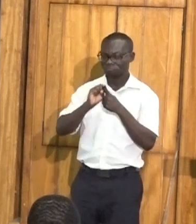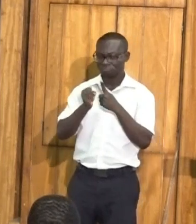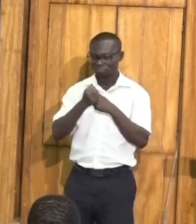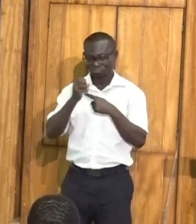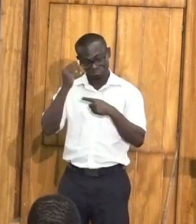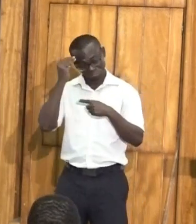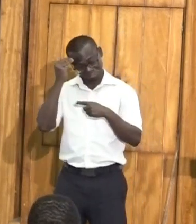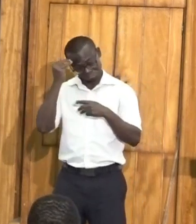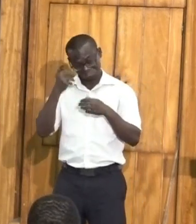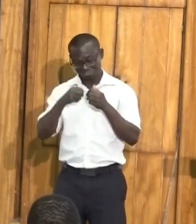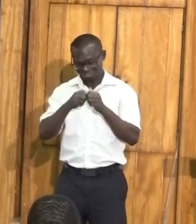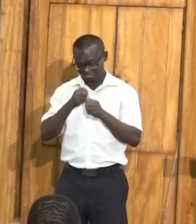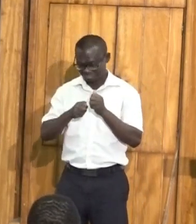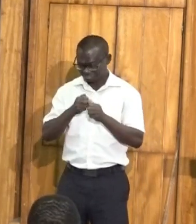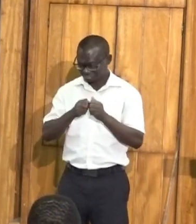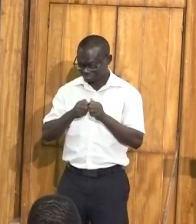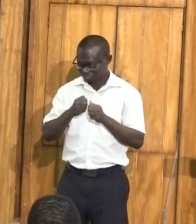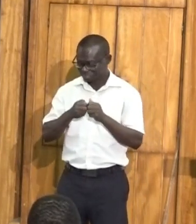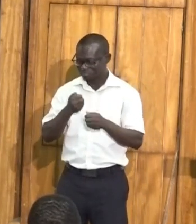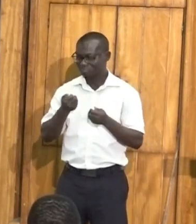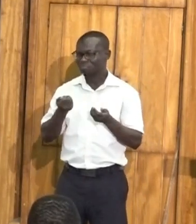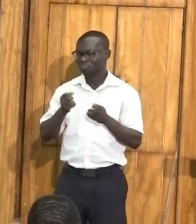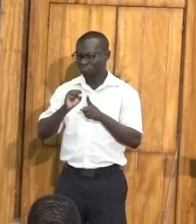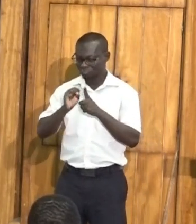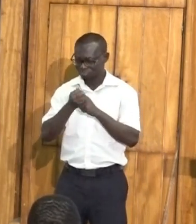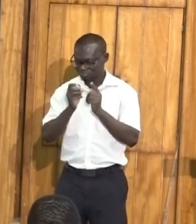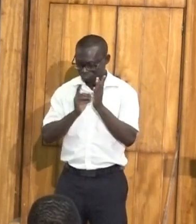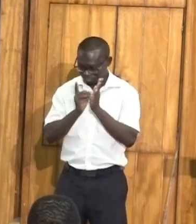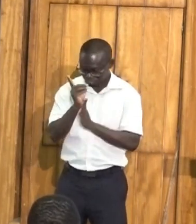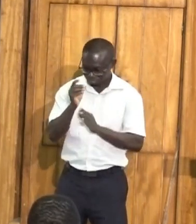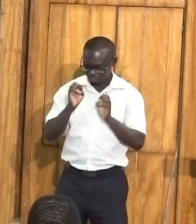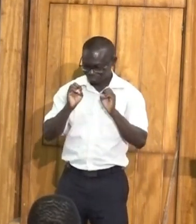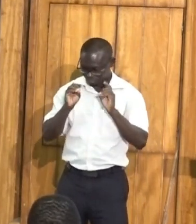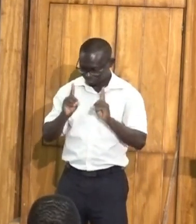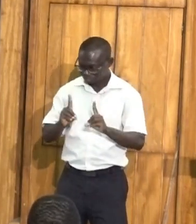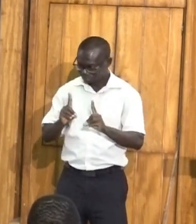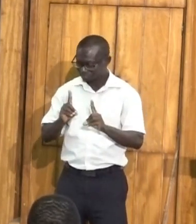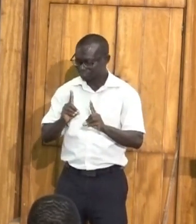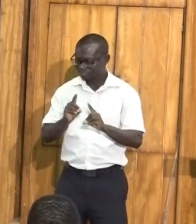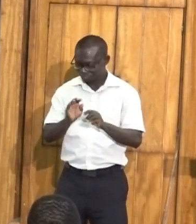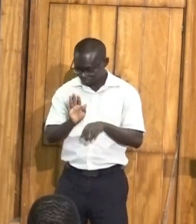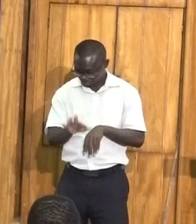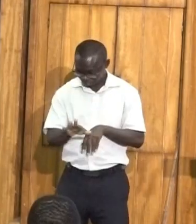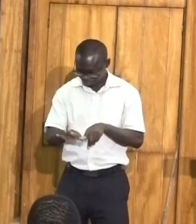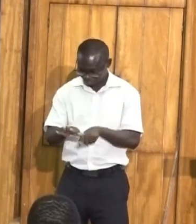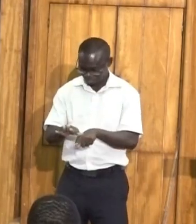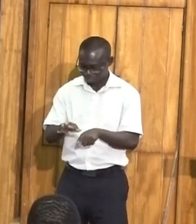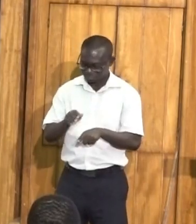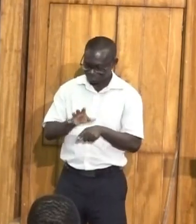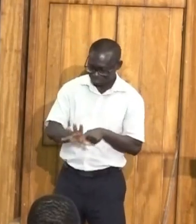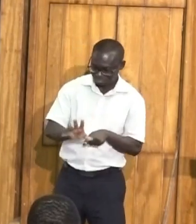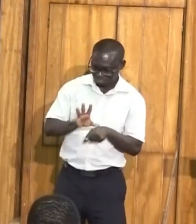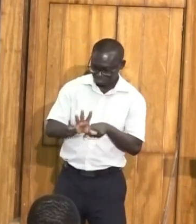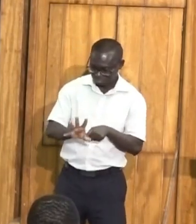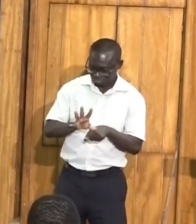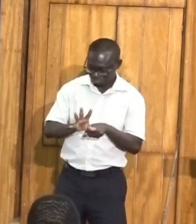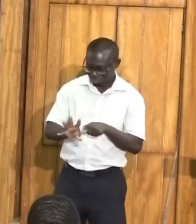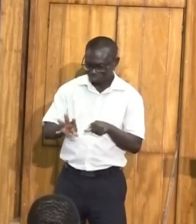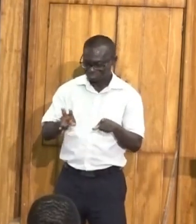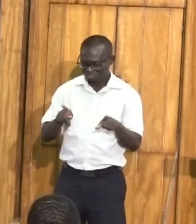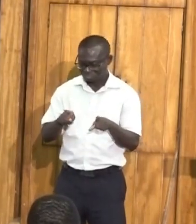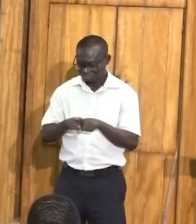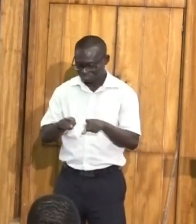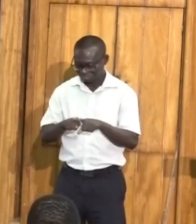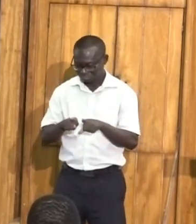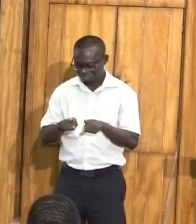with. Engaged with social development, engaged with education, and the child is now suppressing, as well as now the